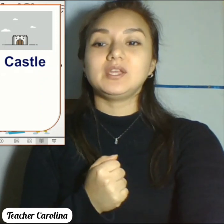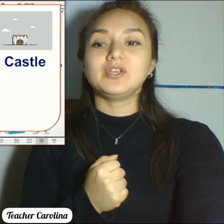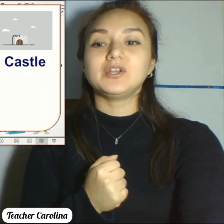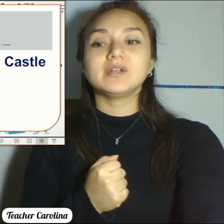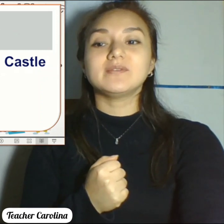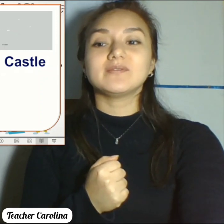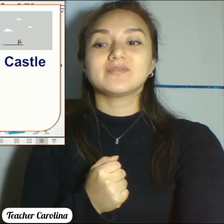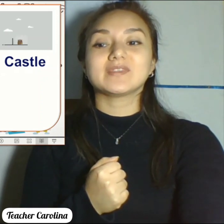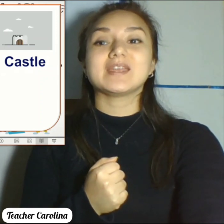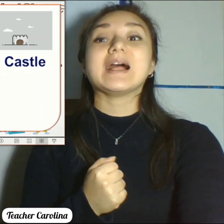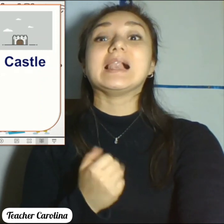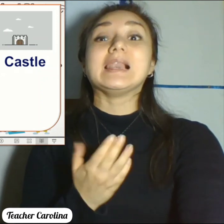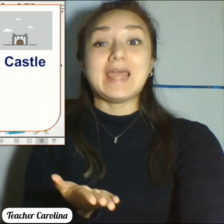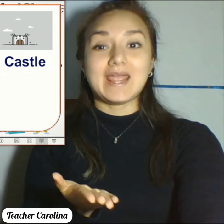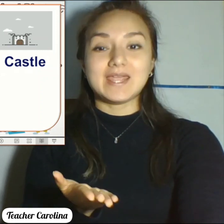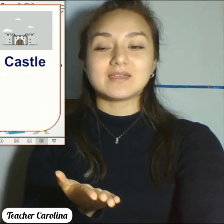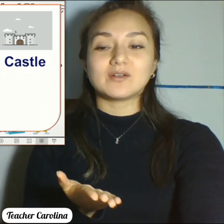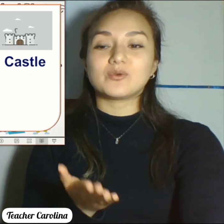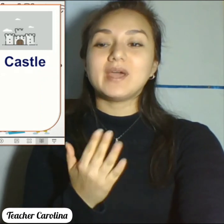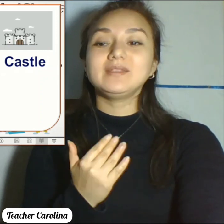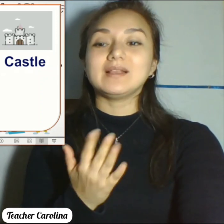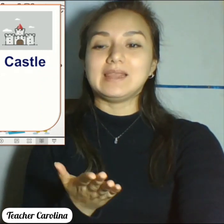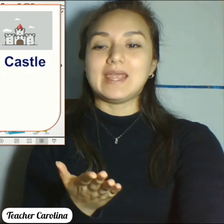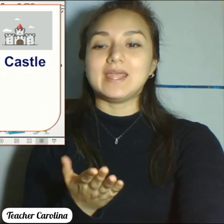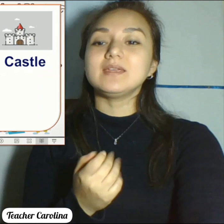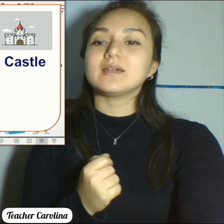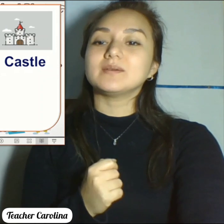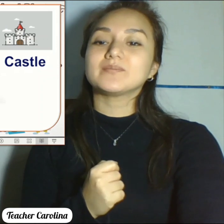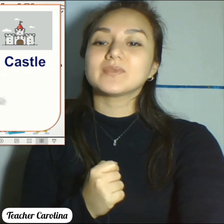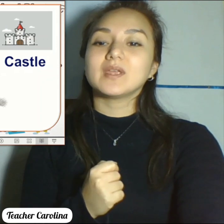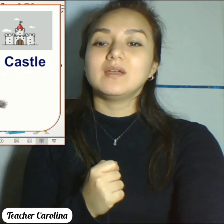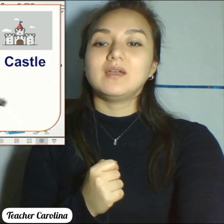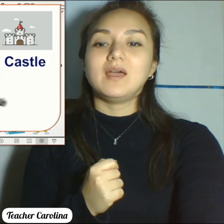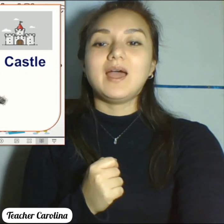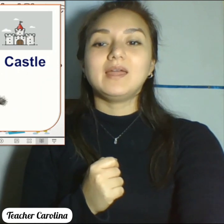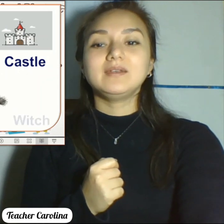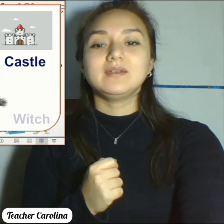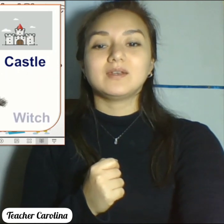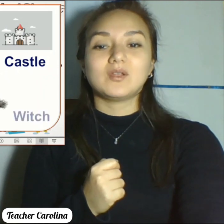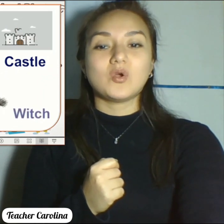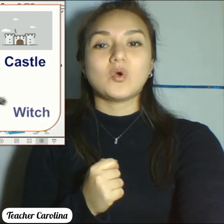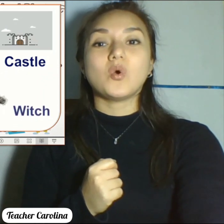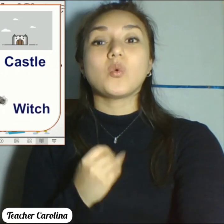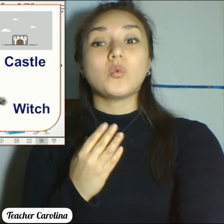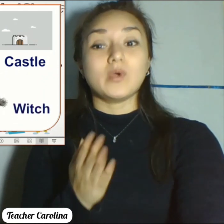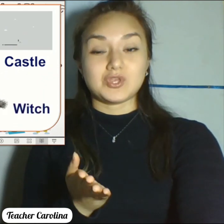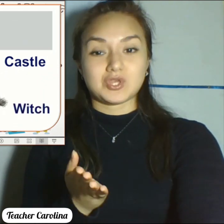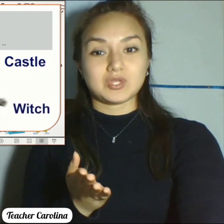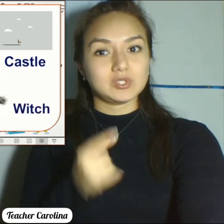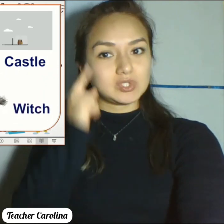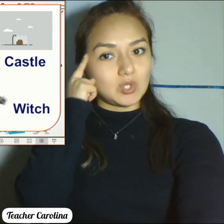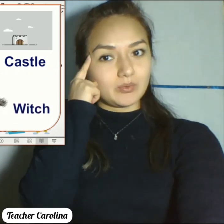here, lake, right? Lake and witch. So